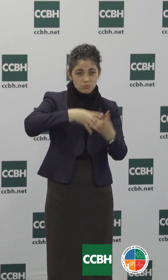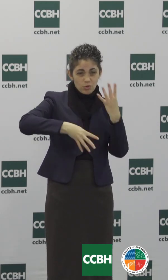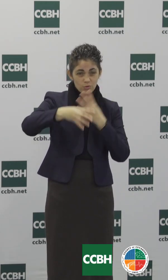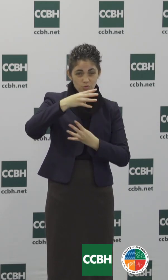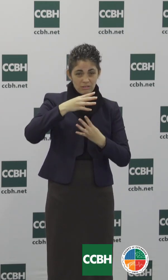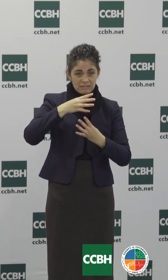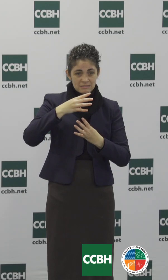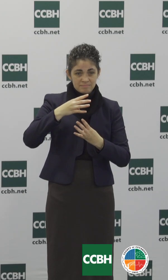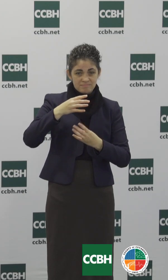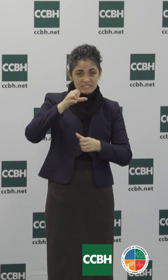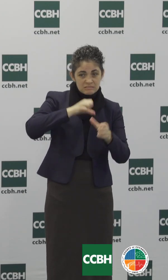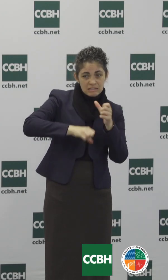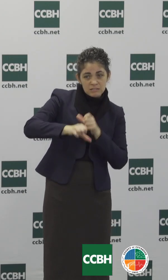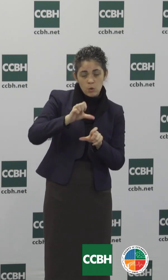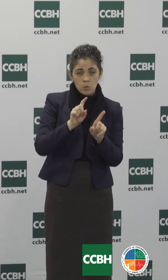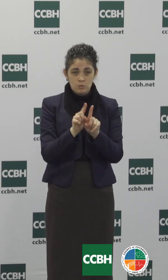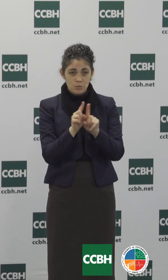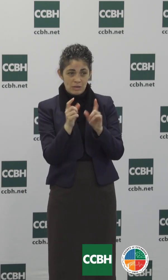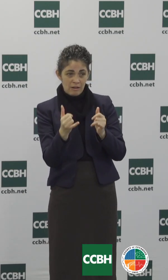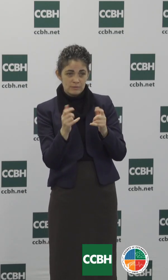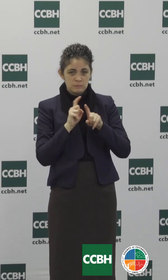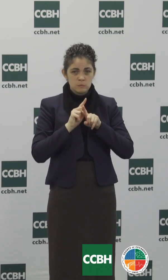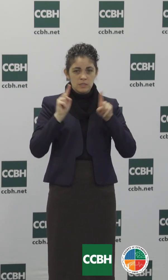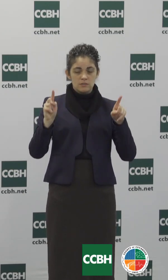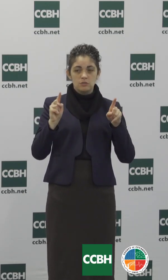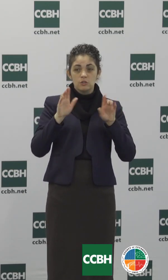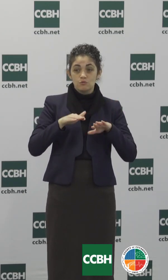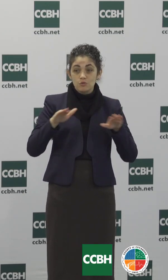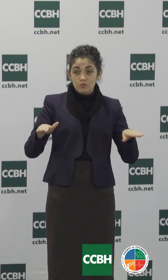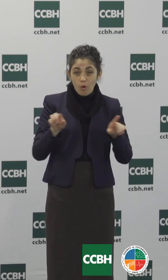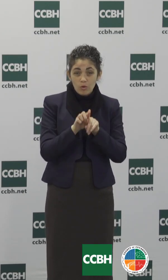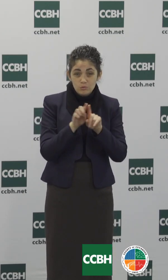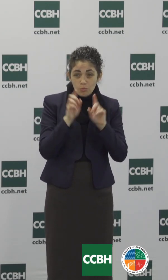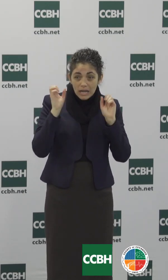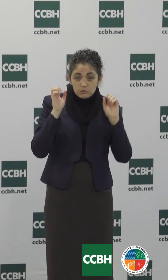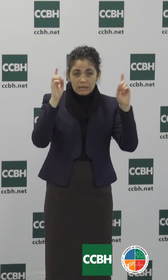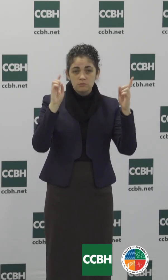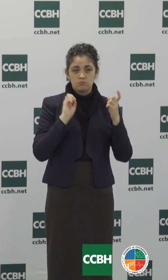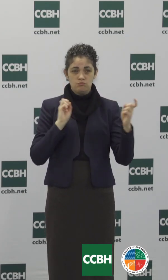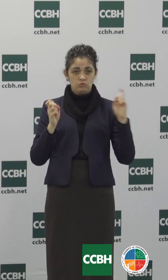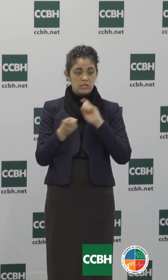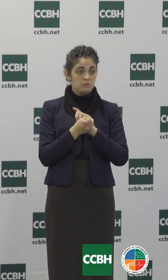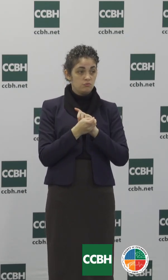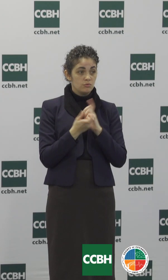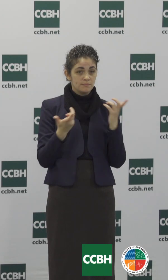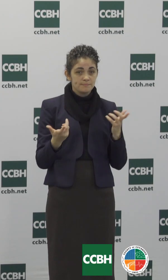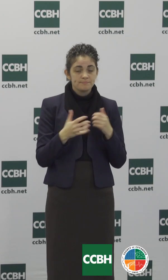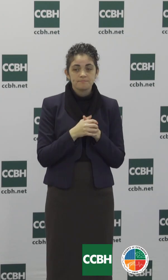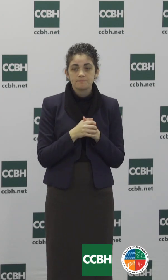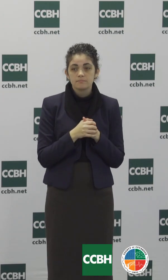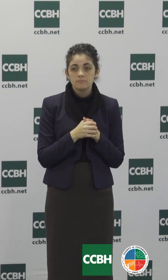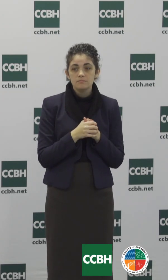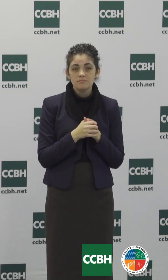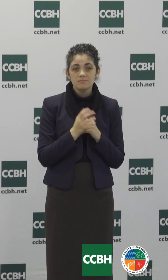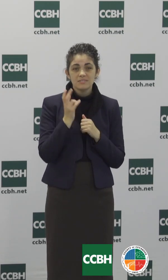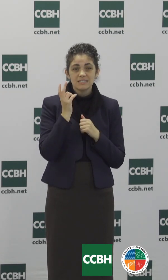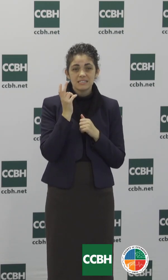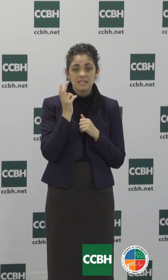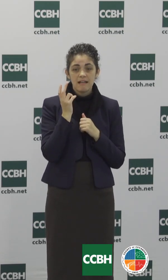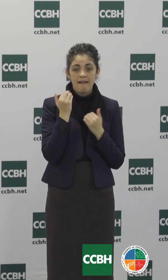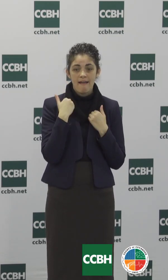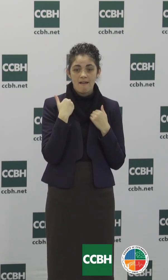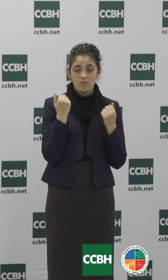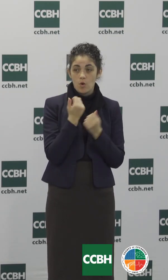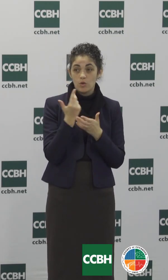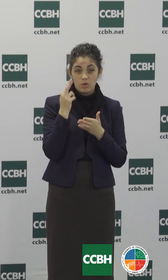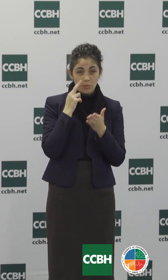socially, relative to how children are being educated, how we receive our